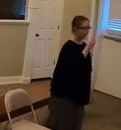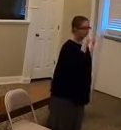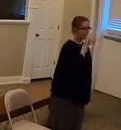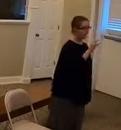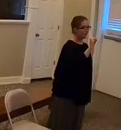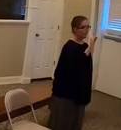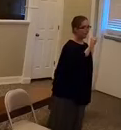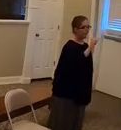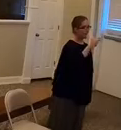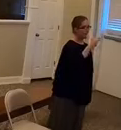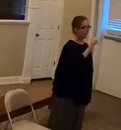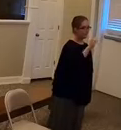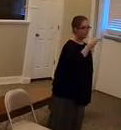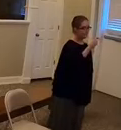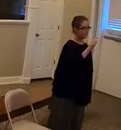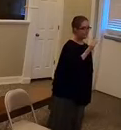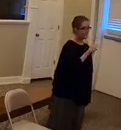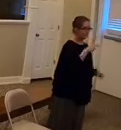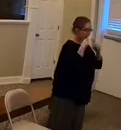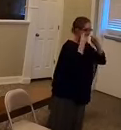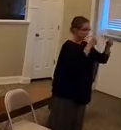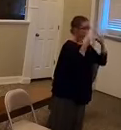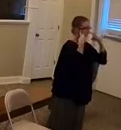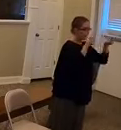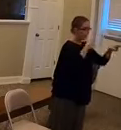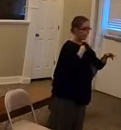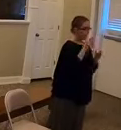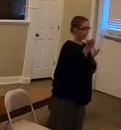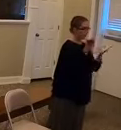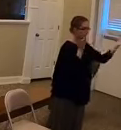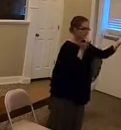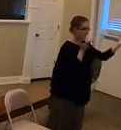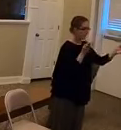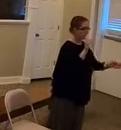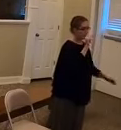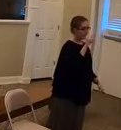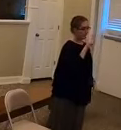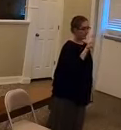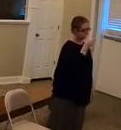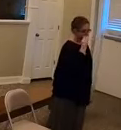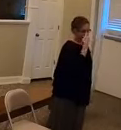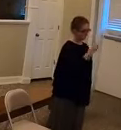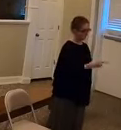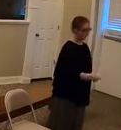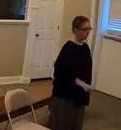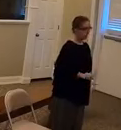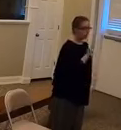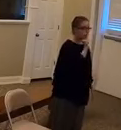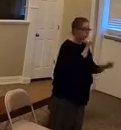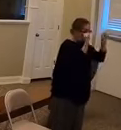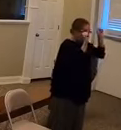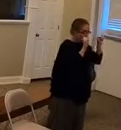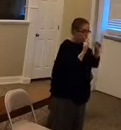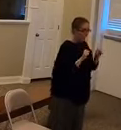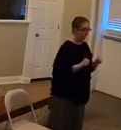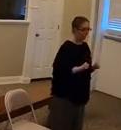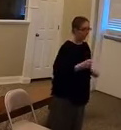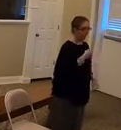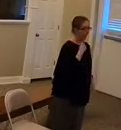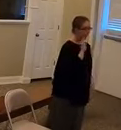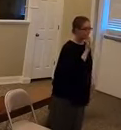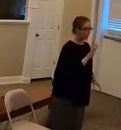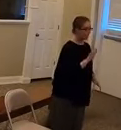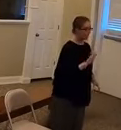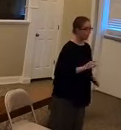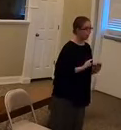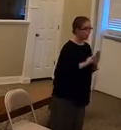said, Mephibosheth. And he answered, behold, thy servant. And David said unto him, fear not, for I will